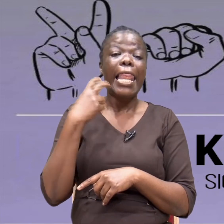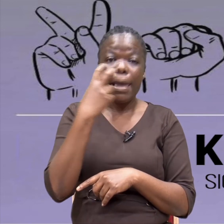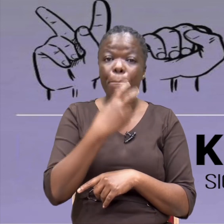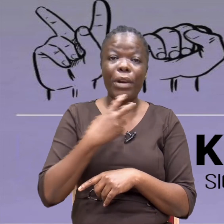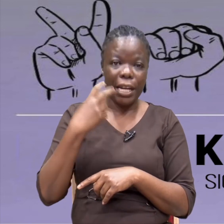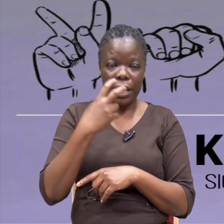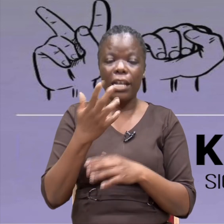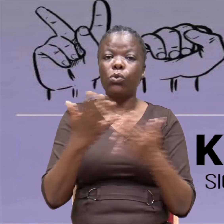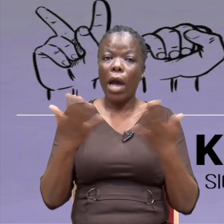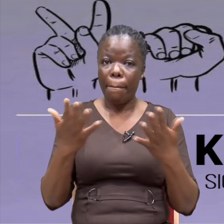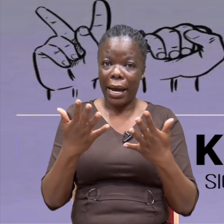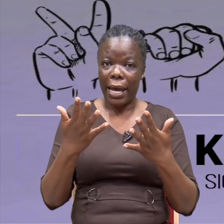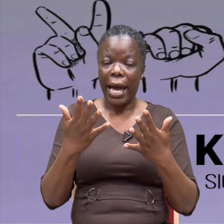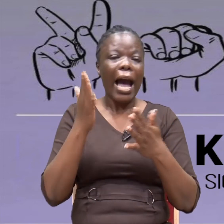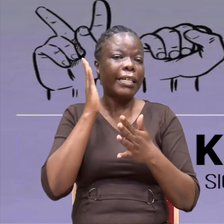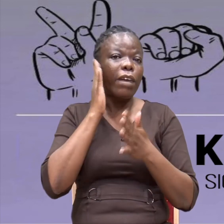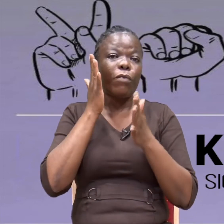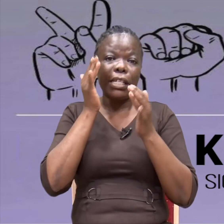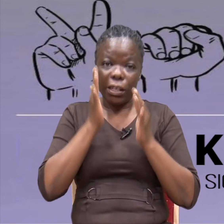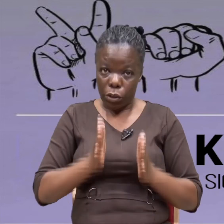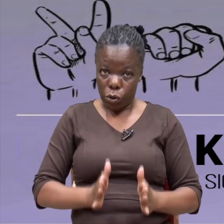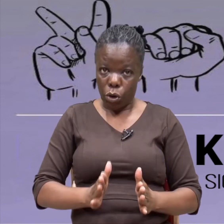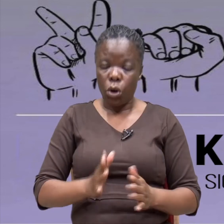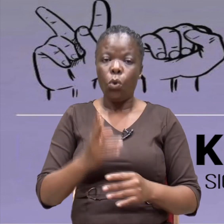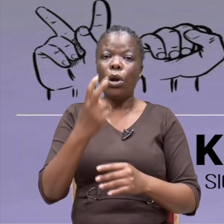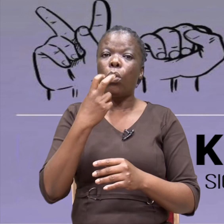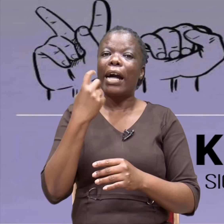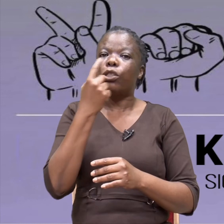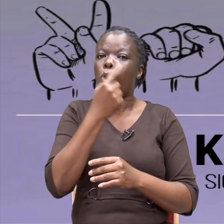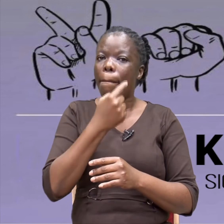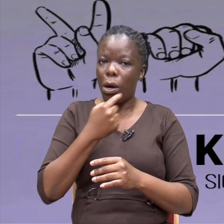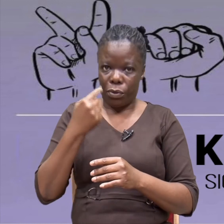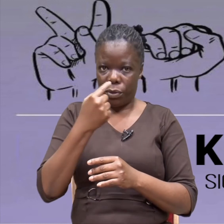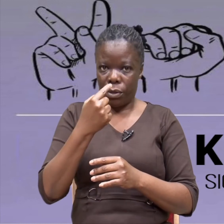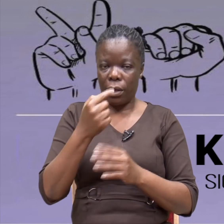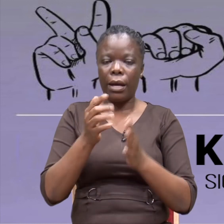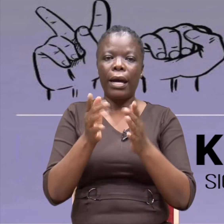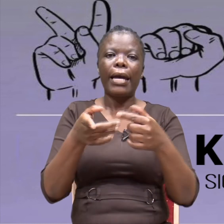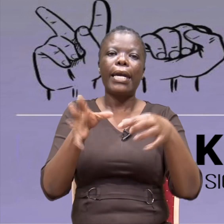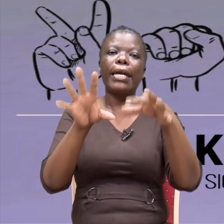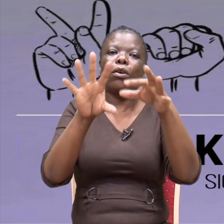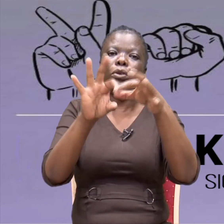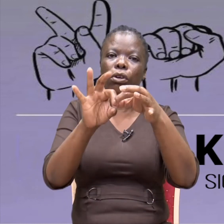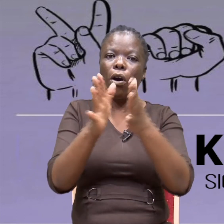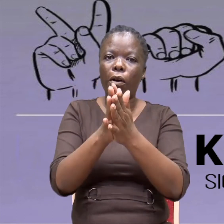Lip reading is whereby a deaf individual will look at your mouth, inclusion of